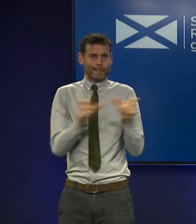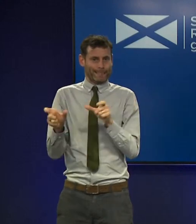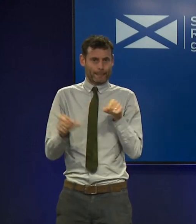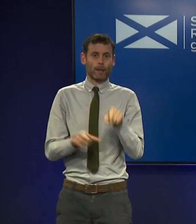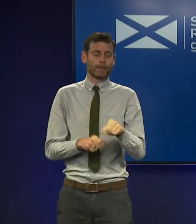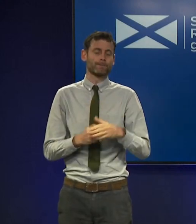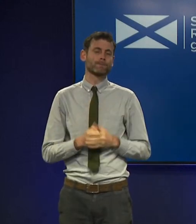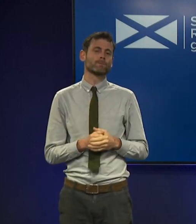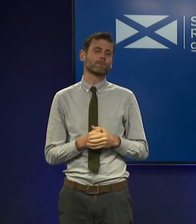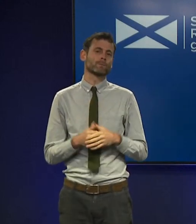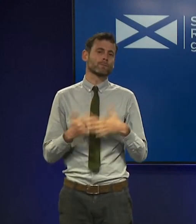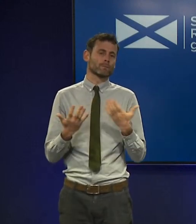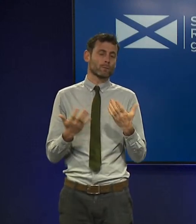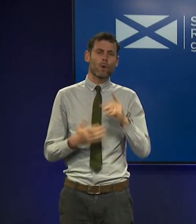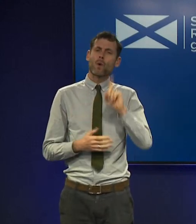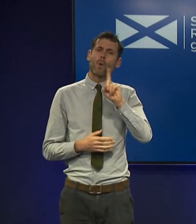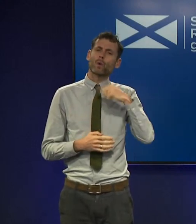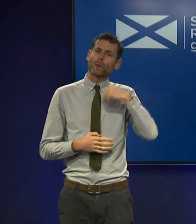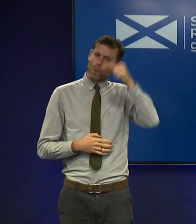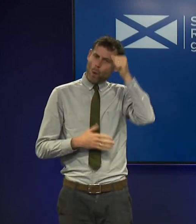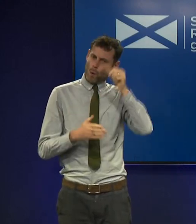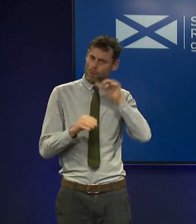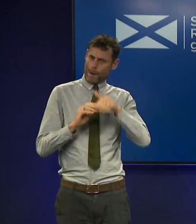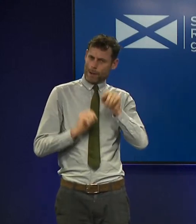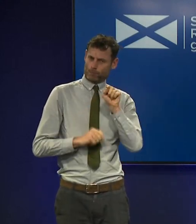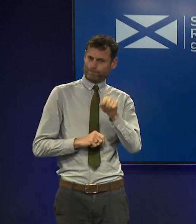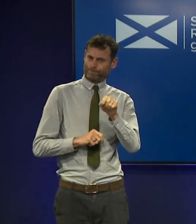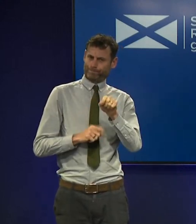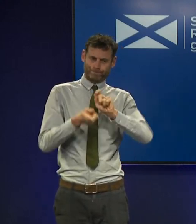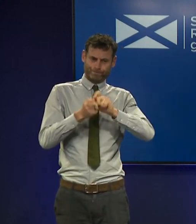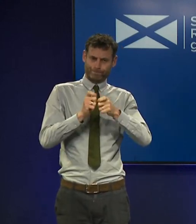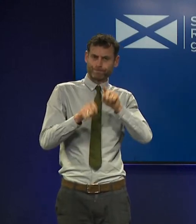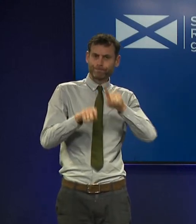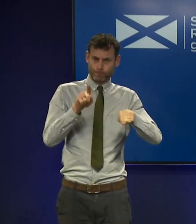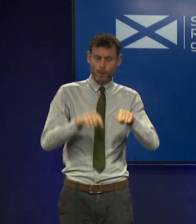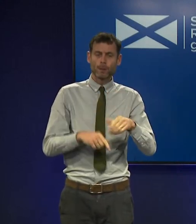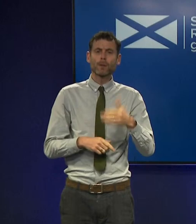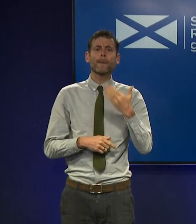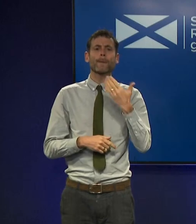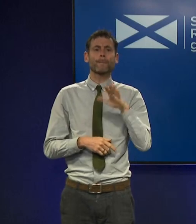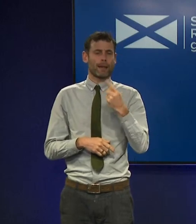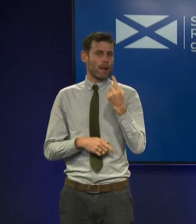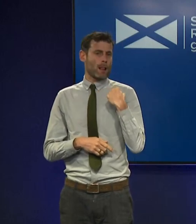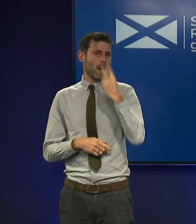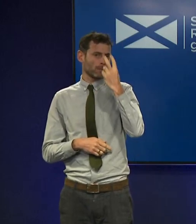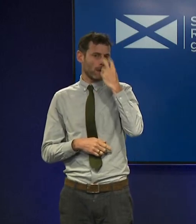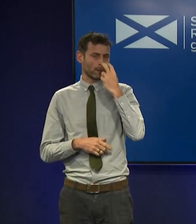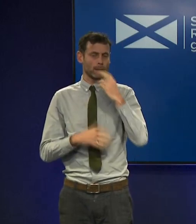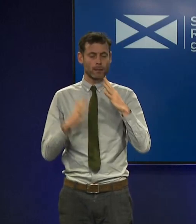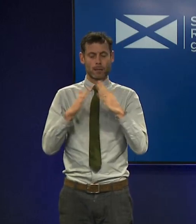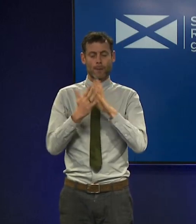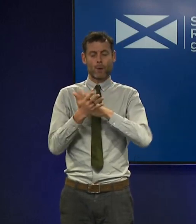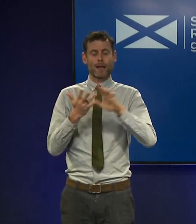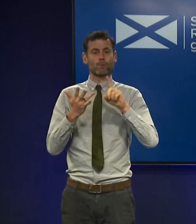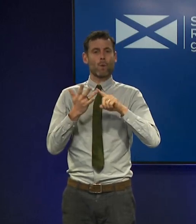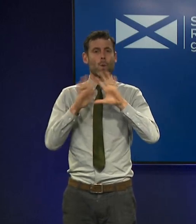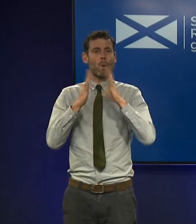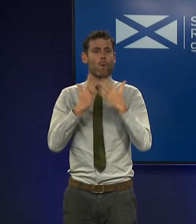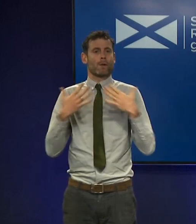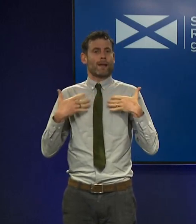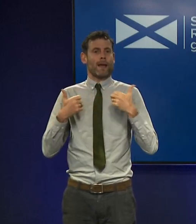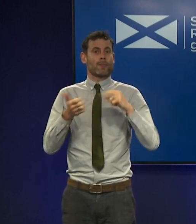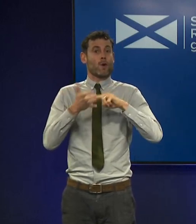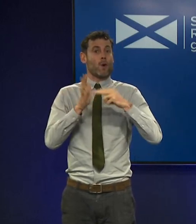ago, the most important point to make, which was underlined in a briefing issued by the World Health Organization last night, is that there is still